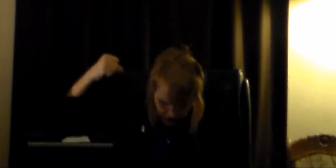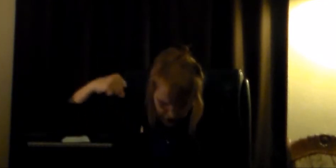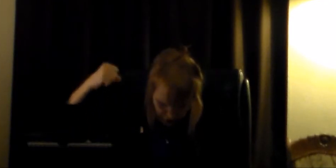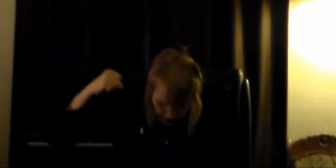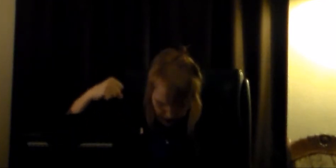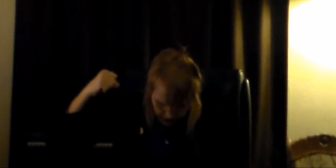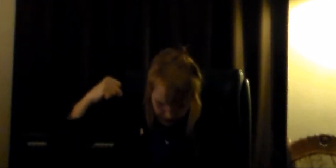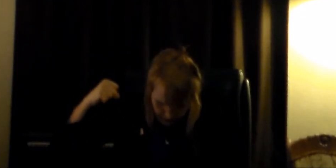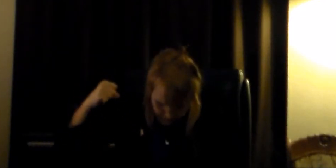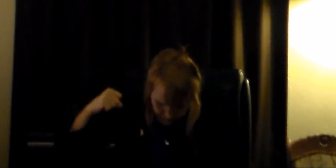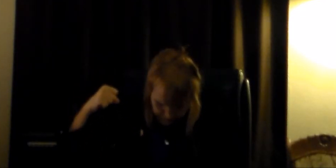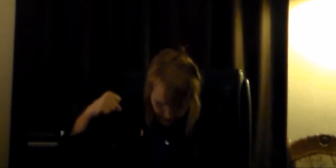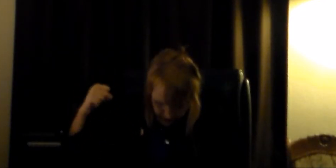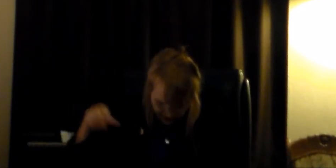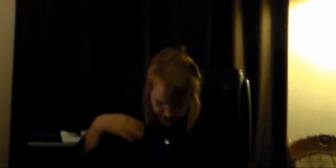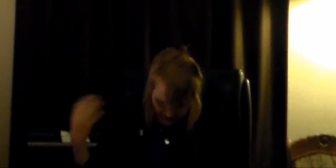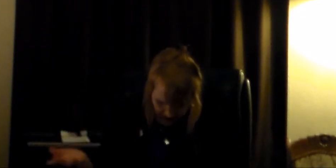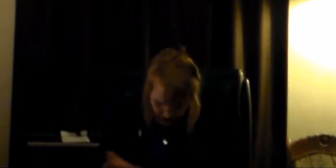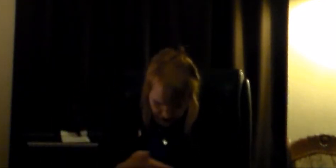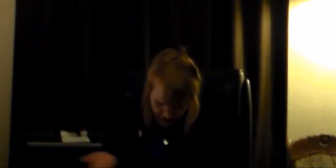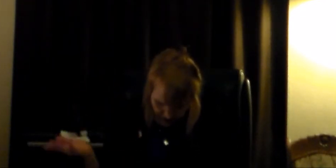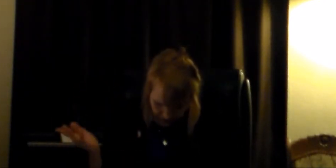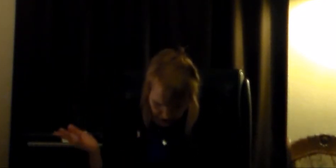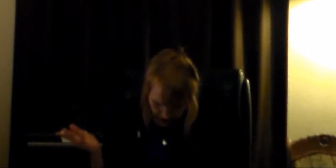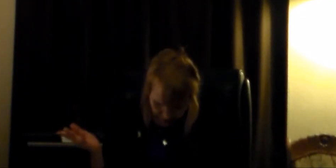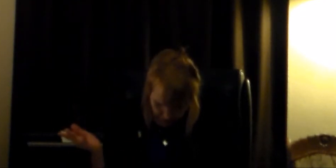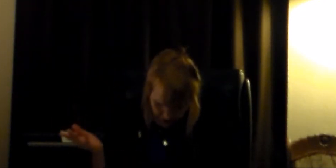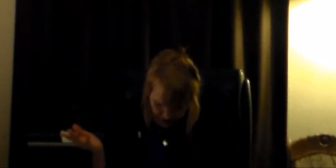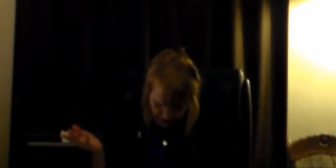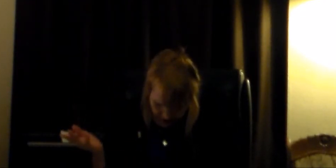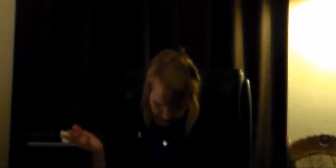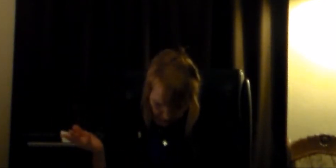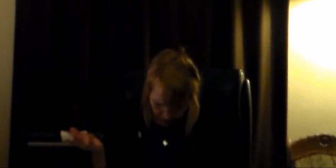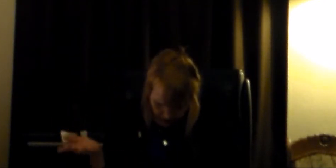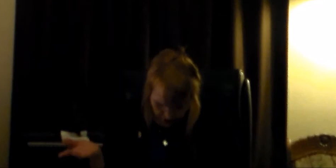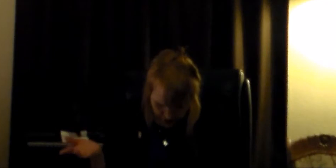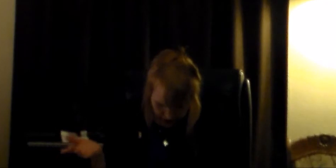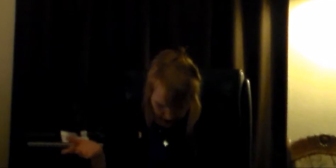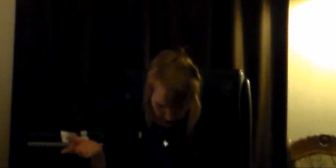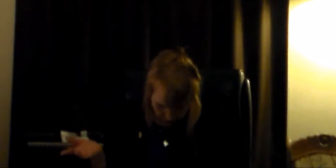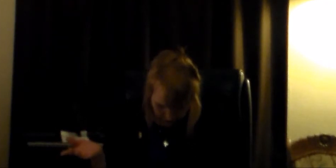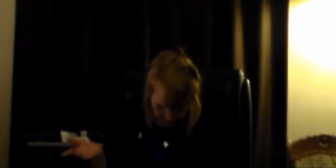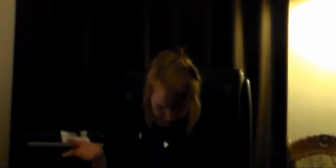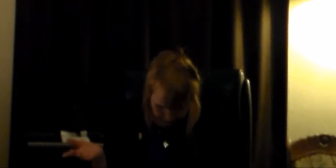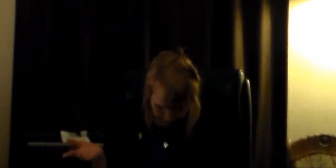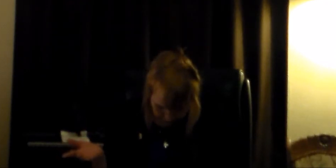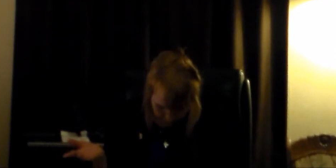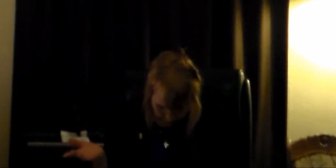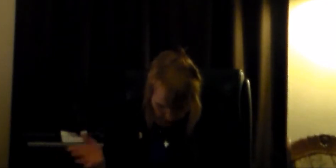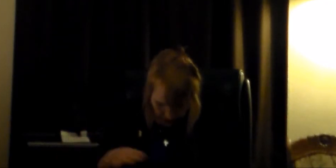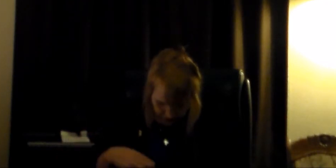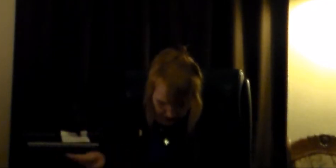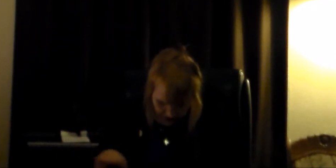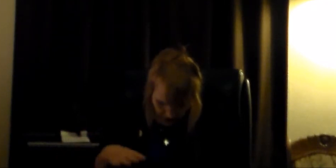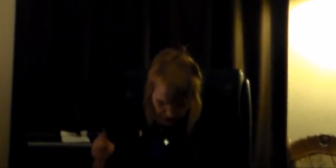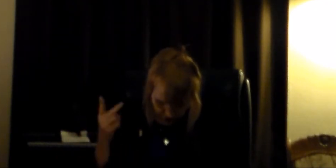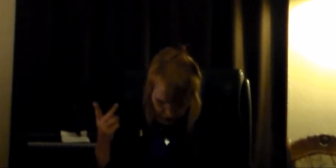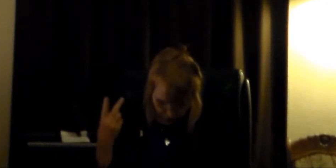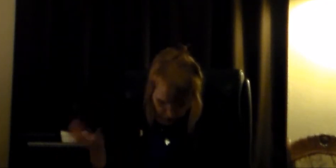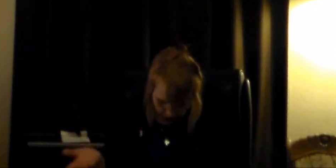your strength. The second is to love your neighbor, which is everyone, as yourself. These are the two